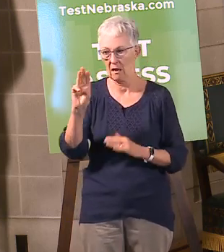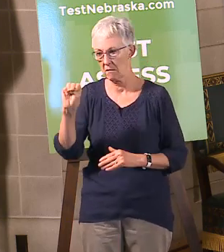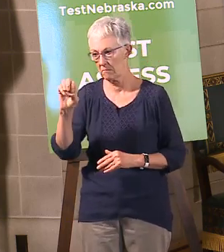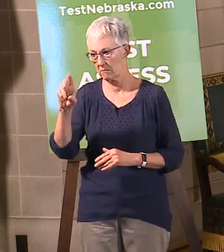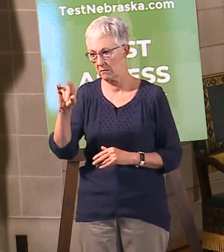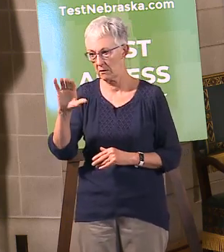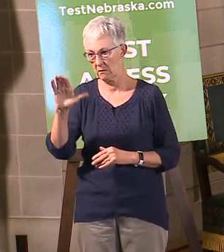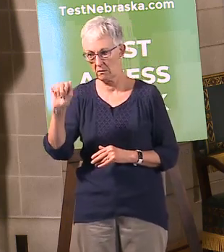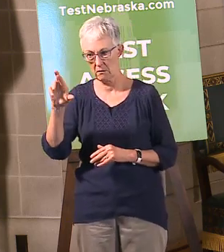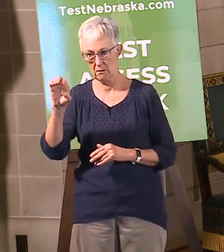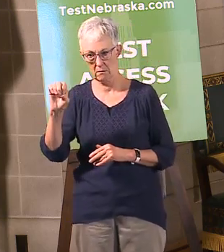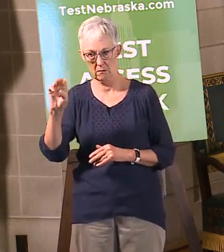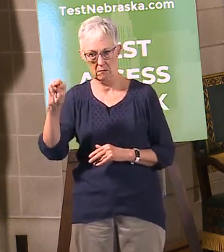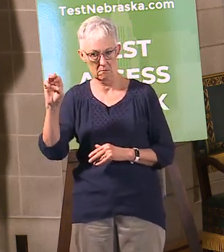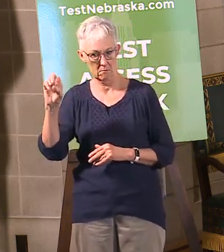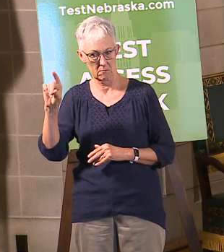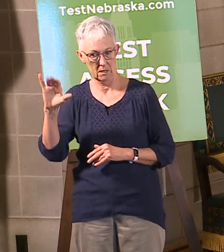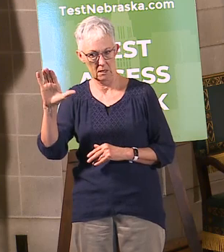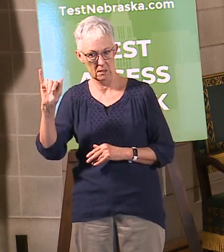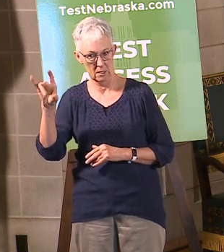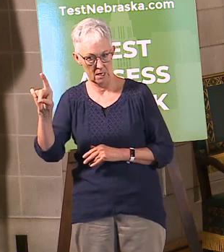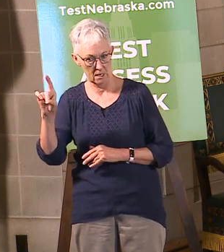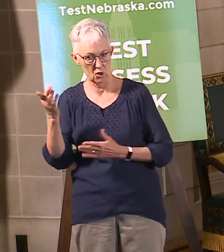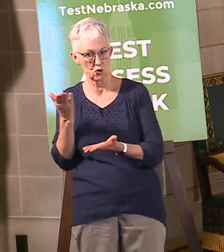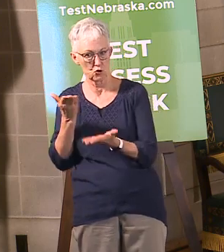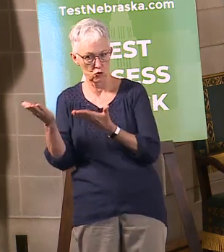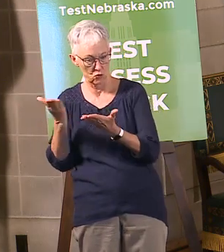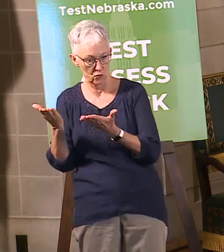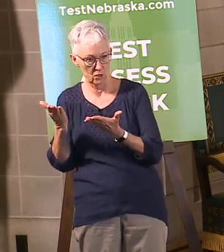Services. And there are guidelines for